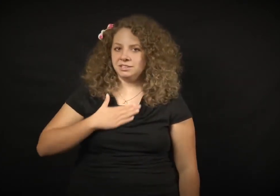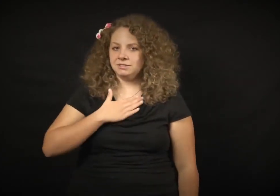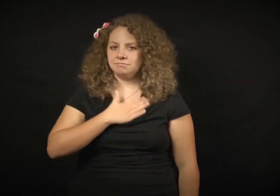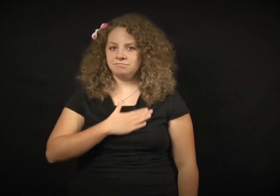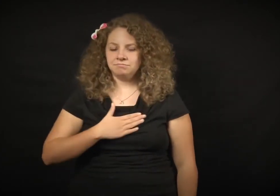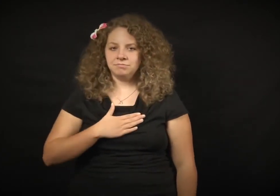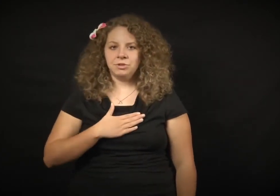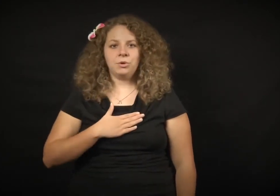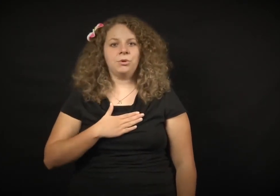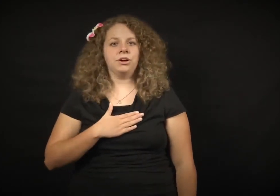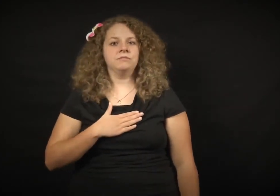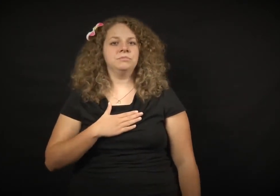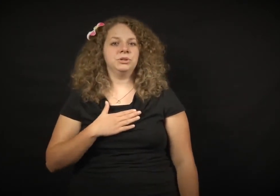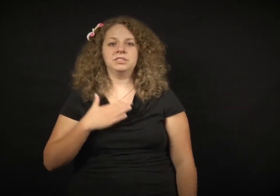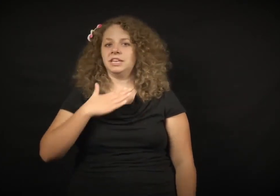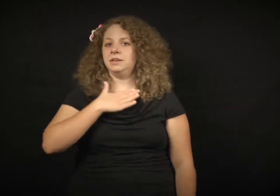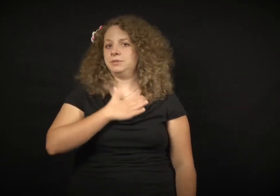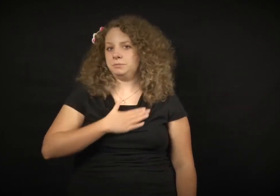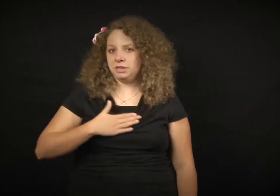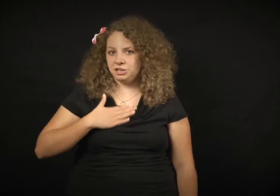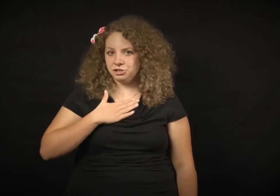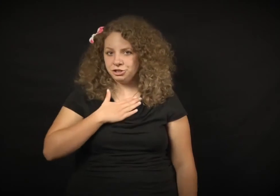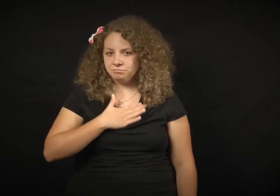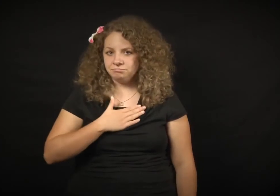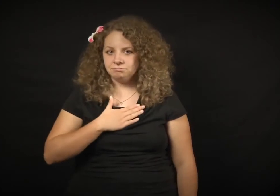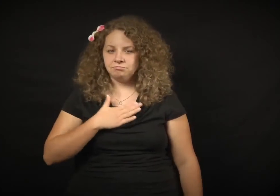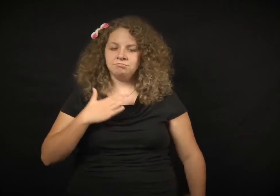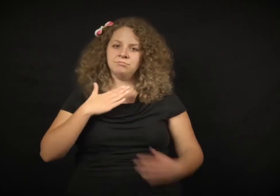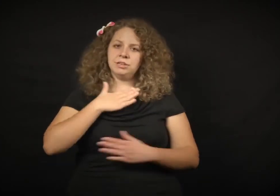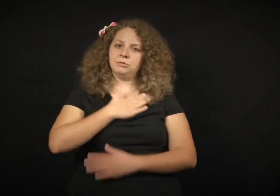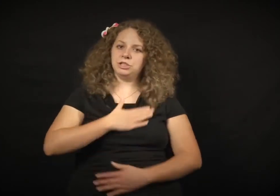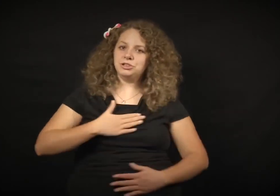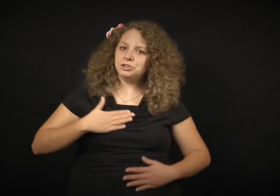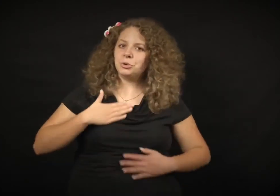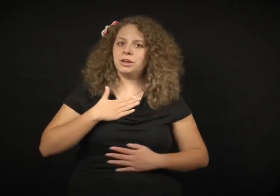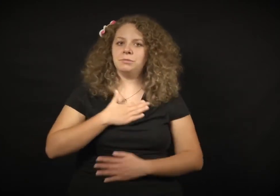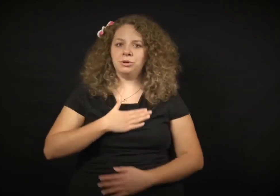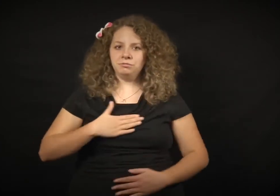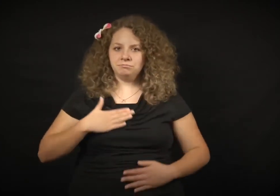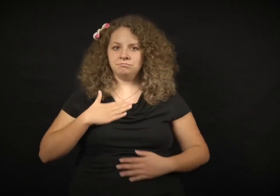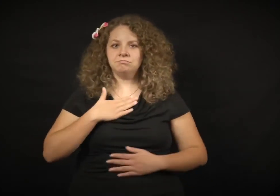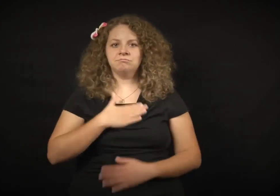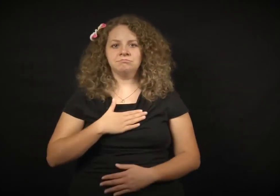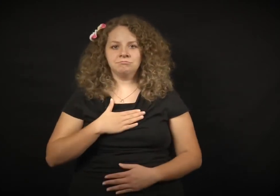Please. Or you could say it was a pleasure. It was enjoyable.